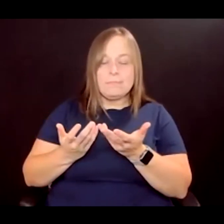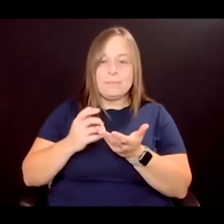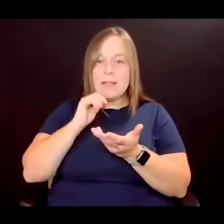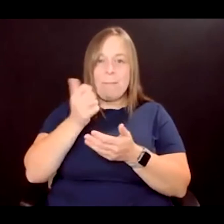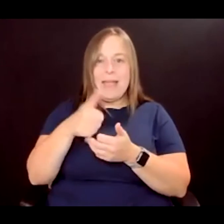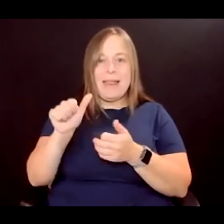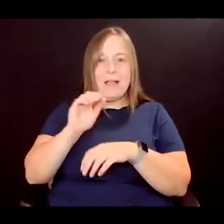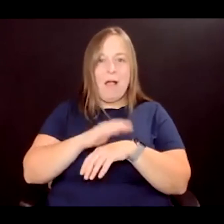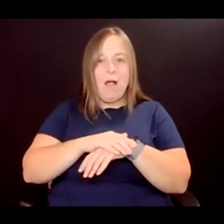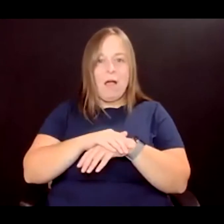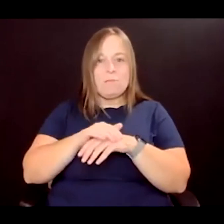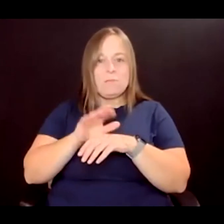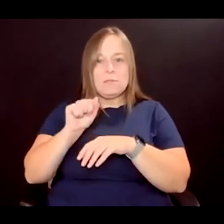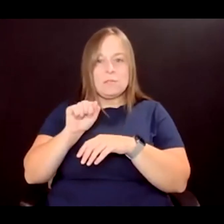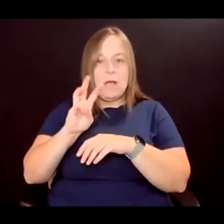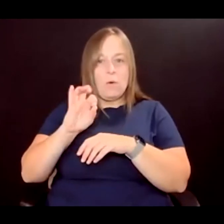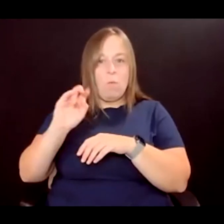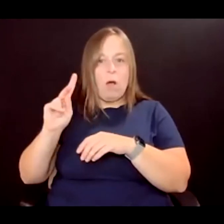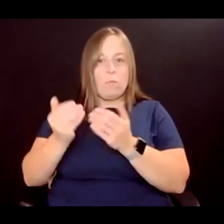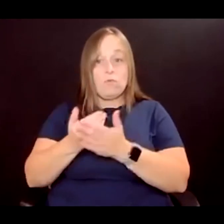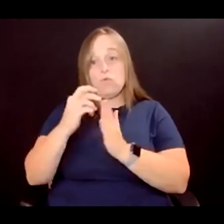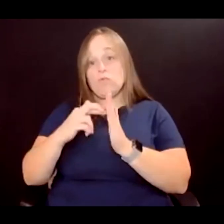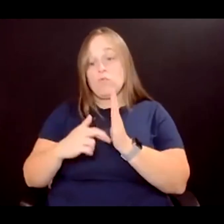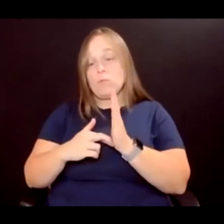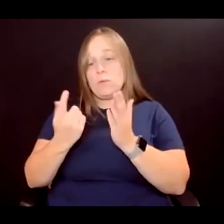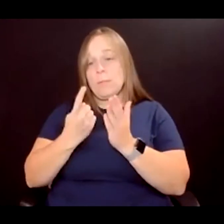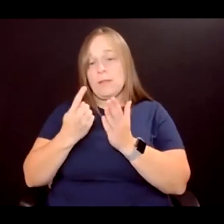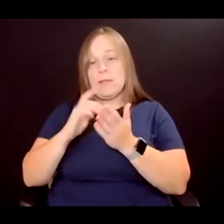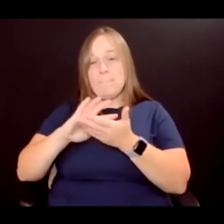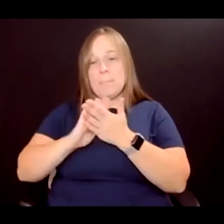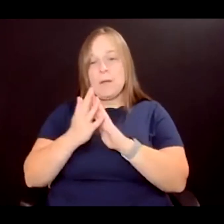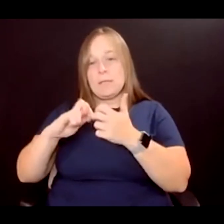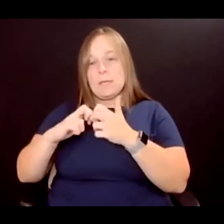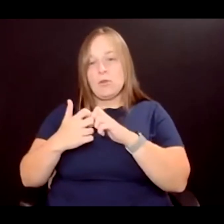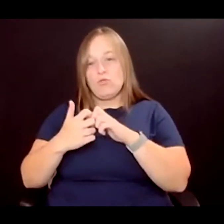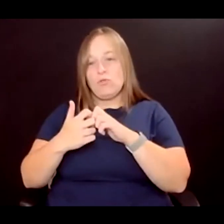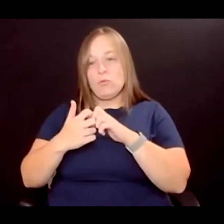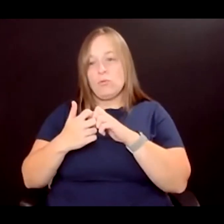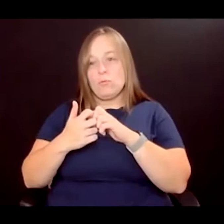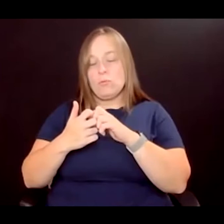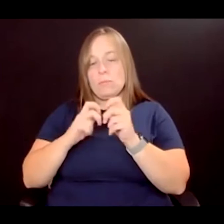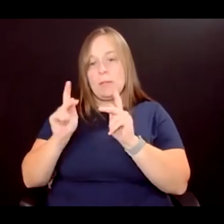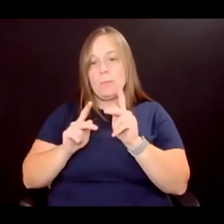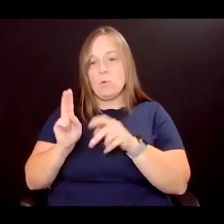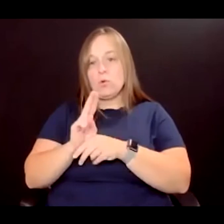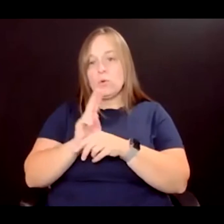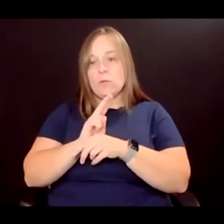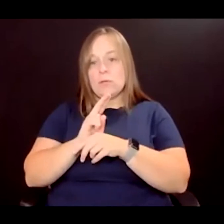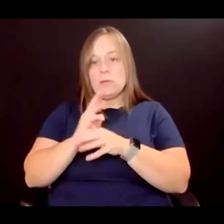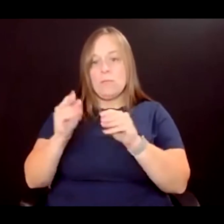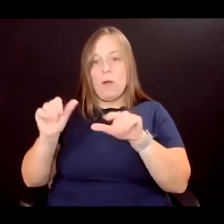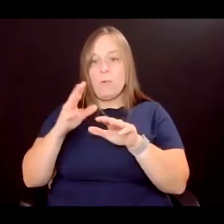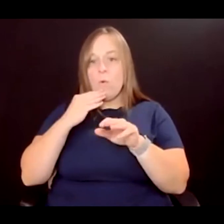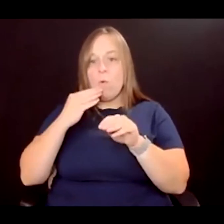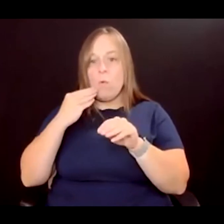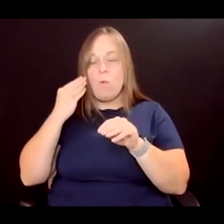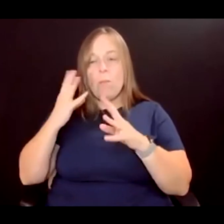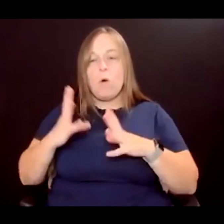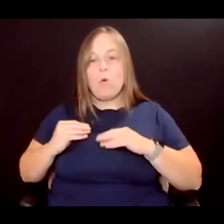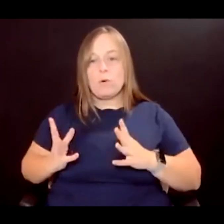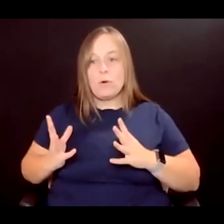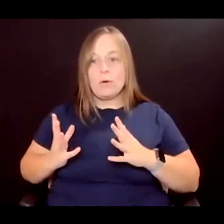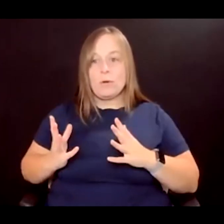city street, that is 100, that is the responsibility of the city. It is. Okay. It is. Yeah.